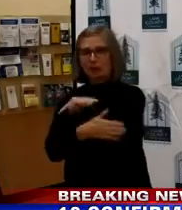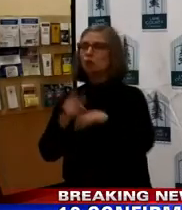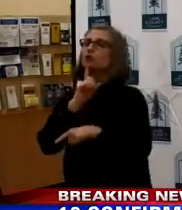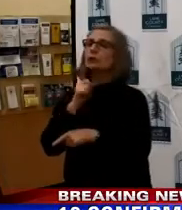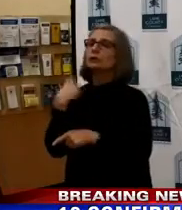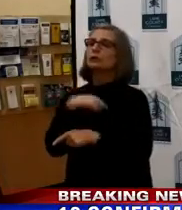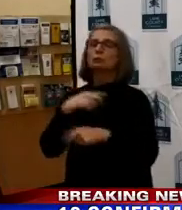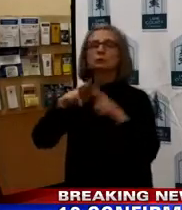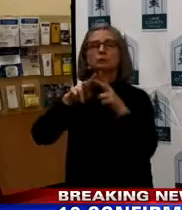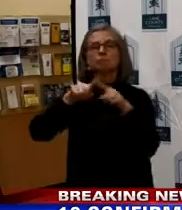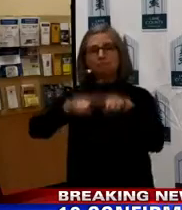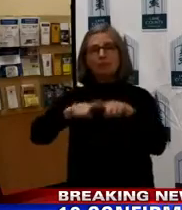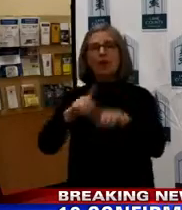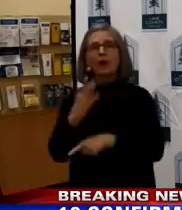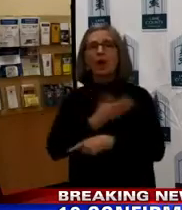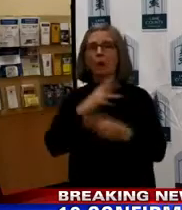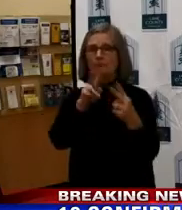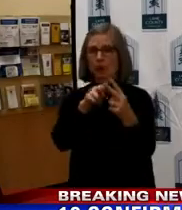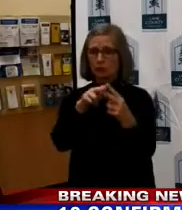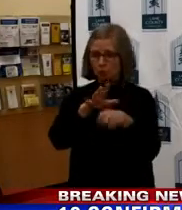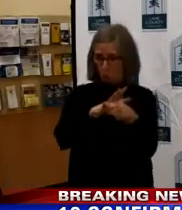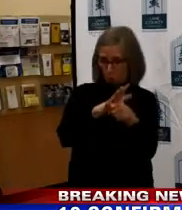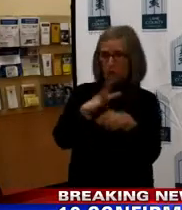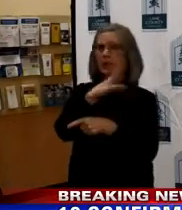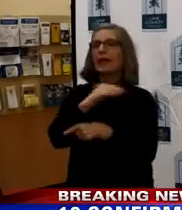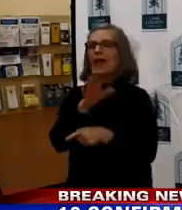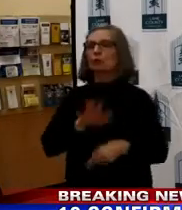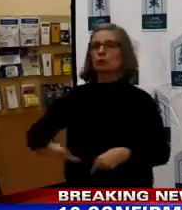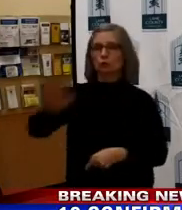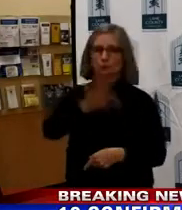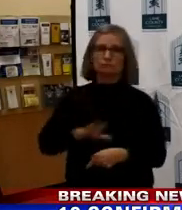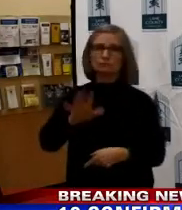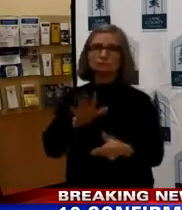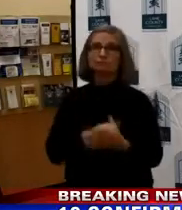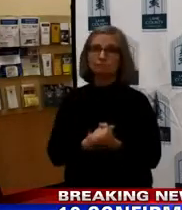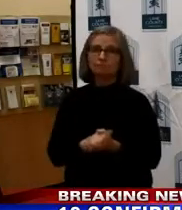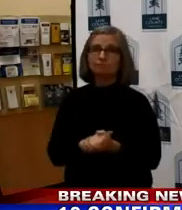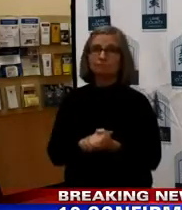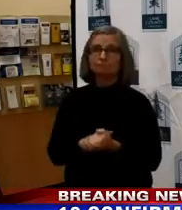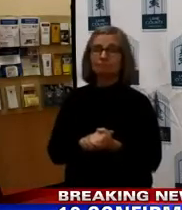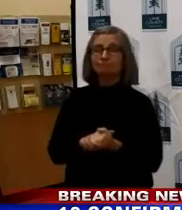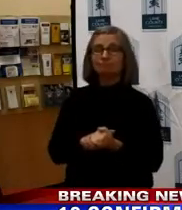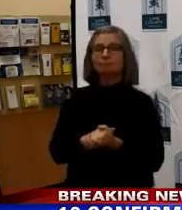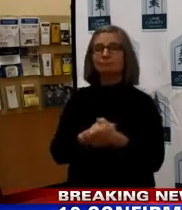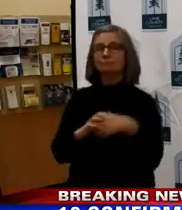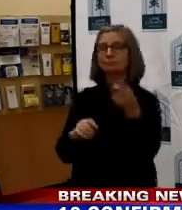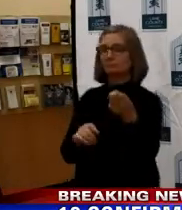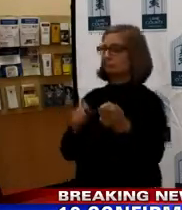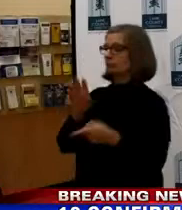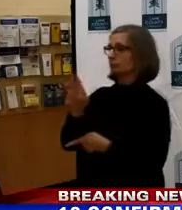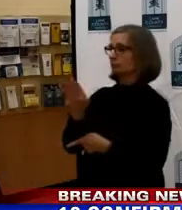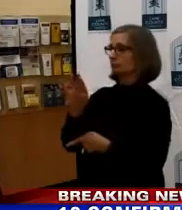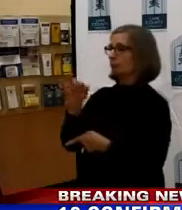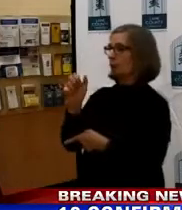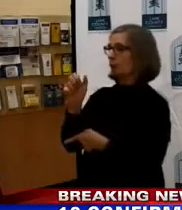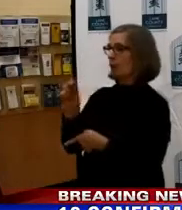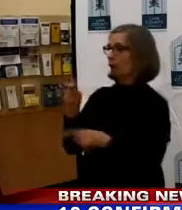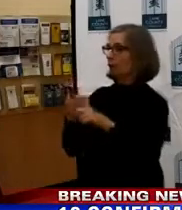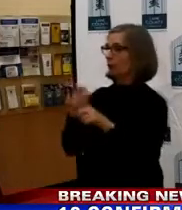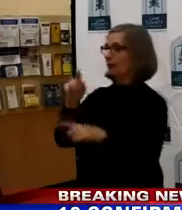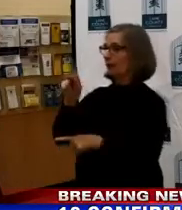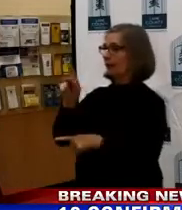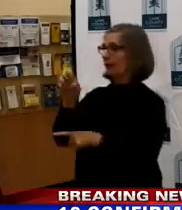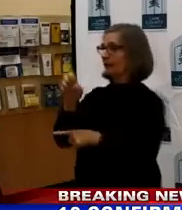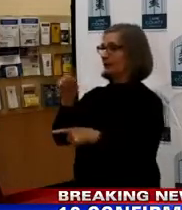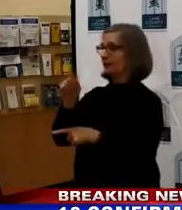both locally and in the region, to get this done. Brian, KZI, what are we doing